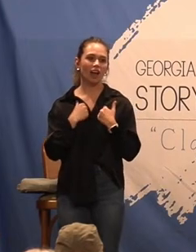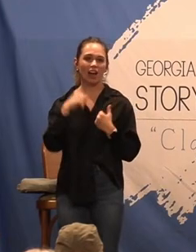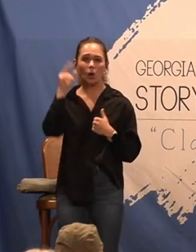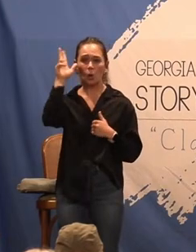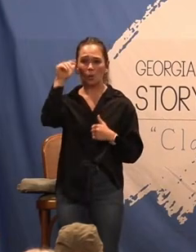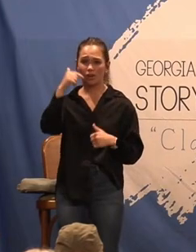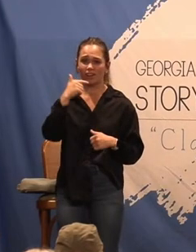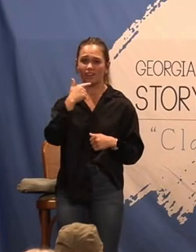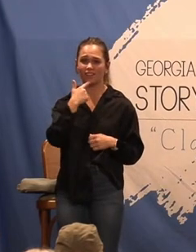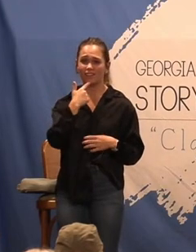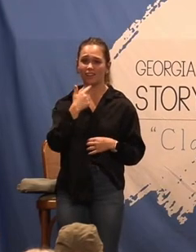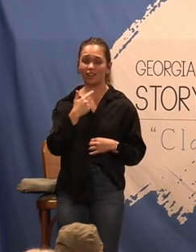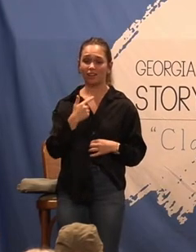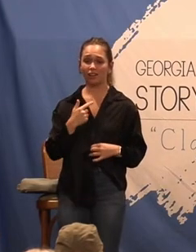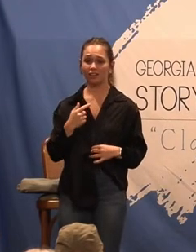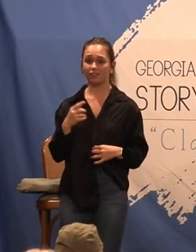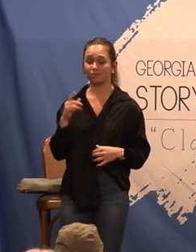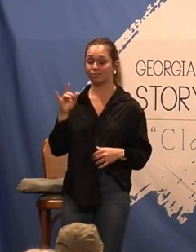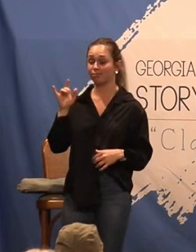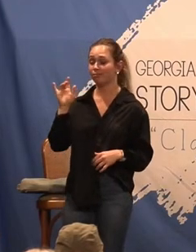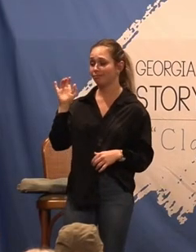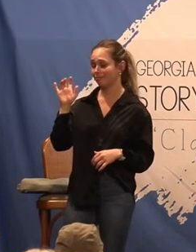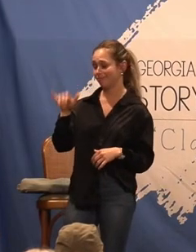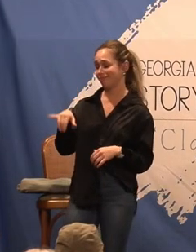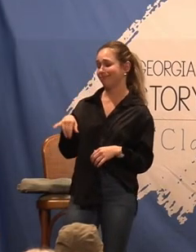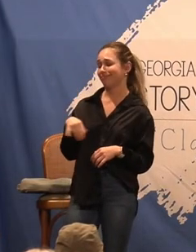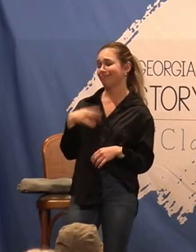horse said, oh, that's rich.